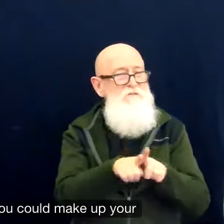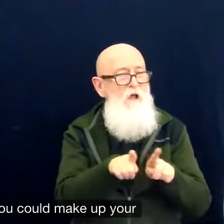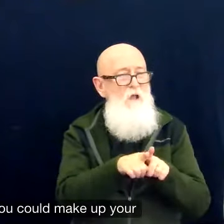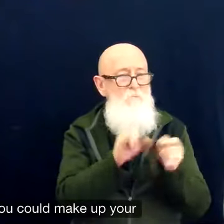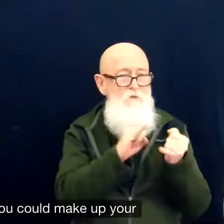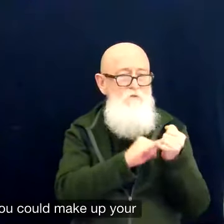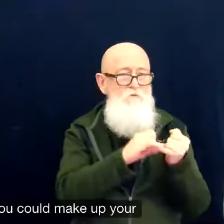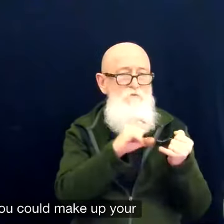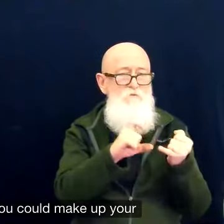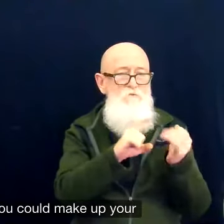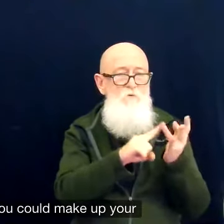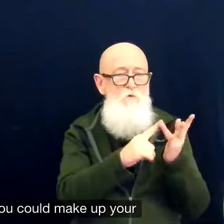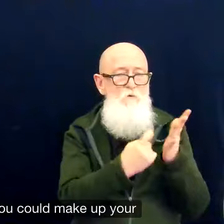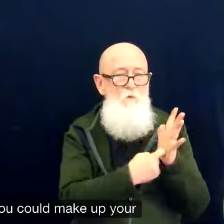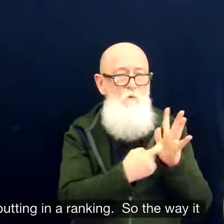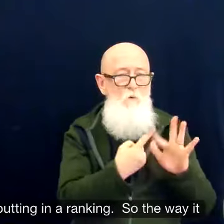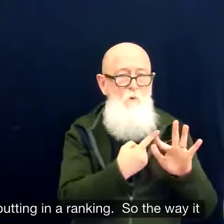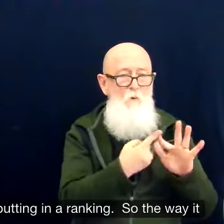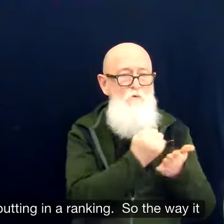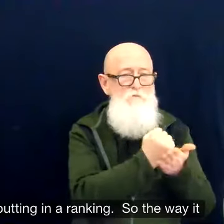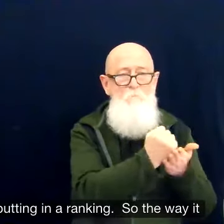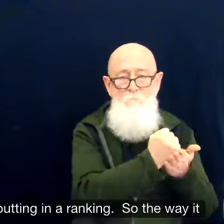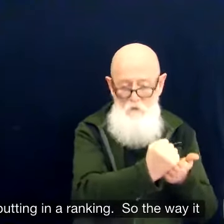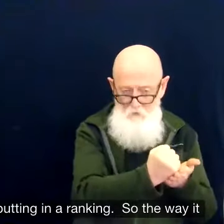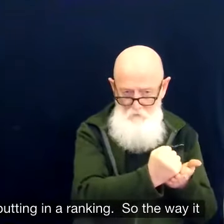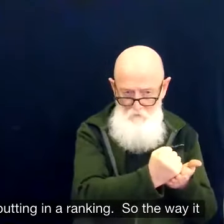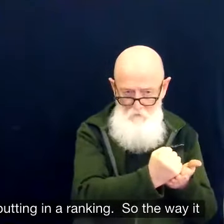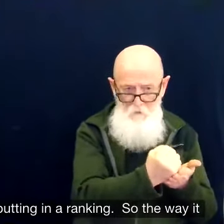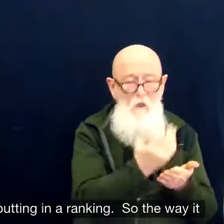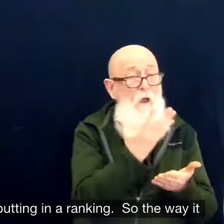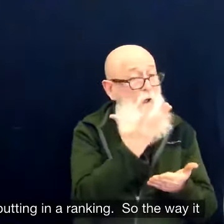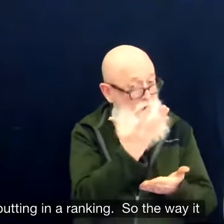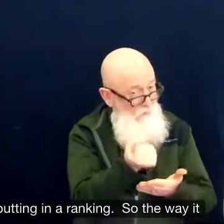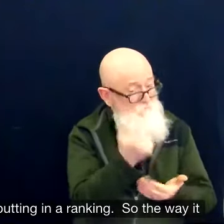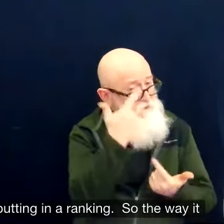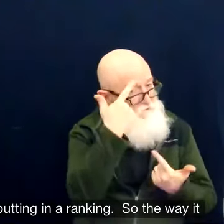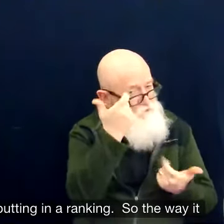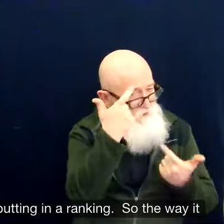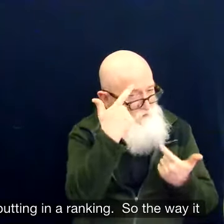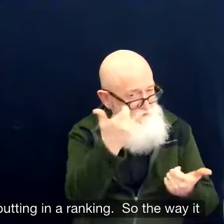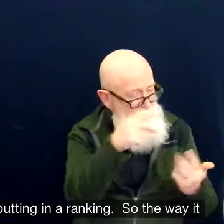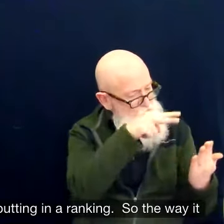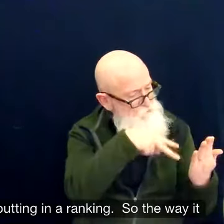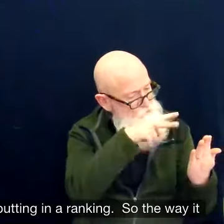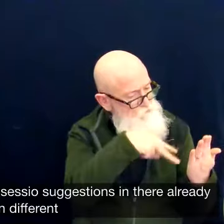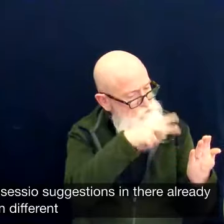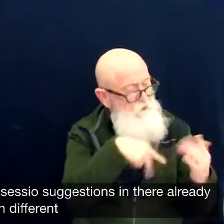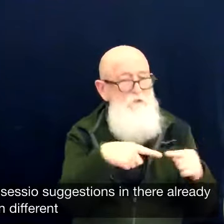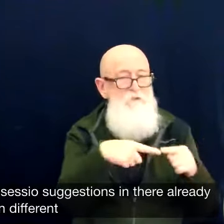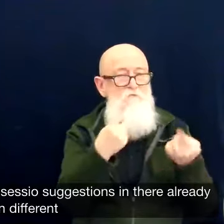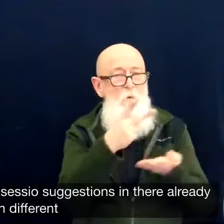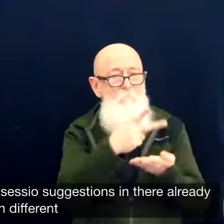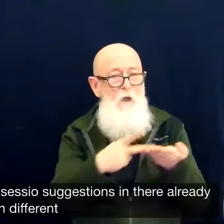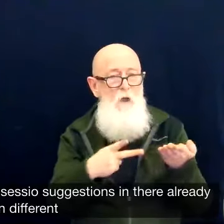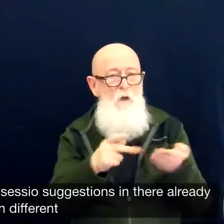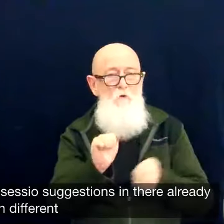it works, there's a couple of suggestions in there already on different aspects of your life. But